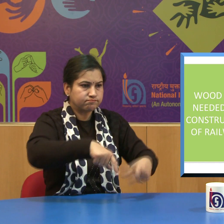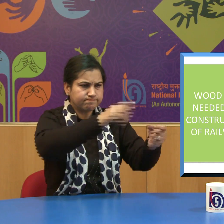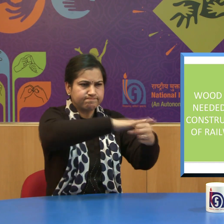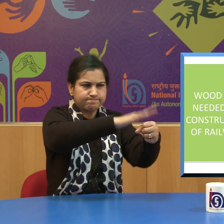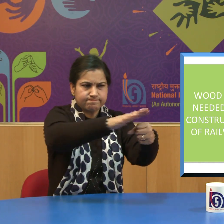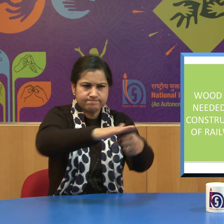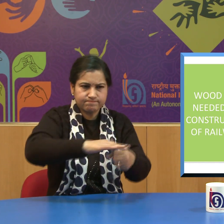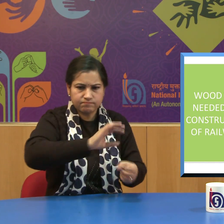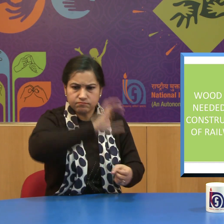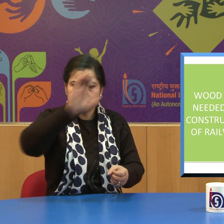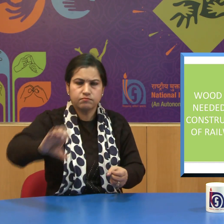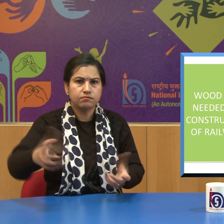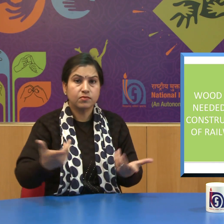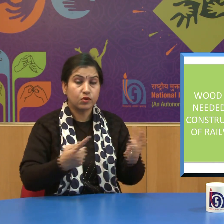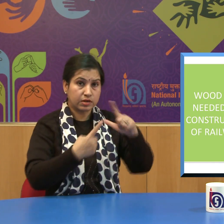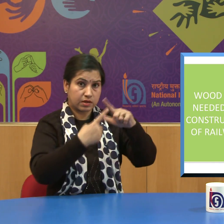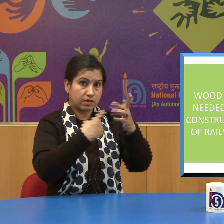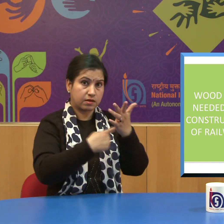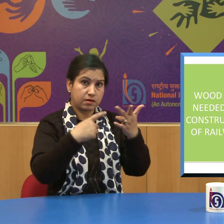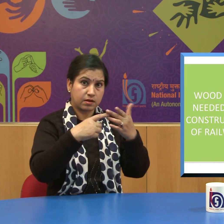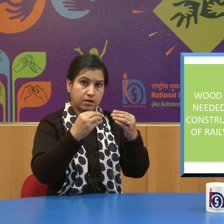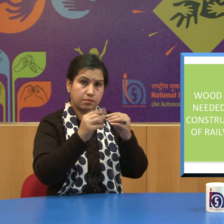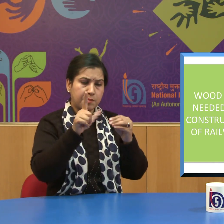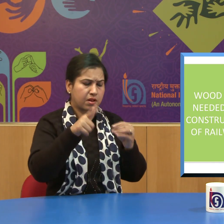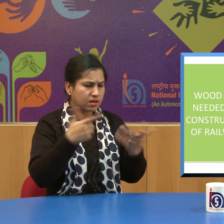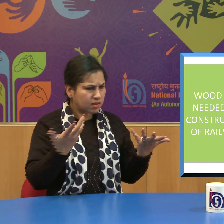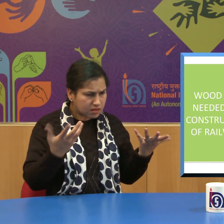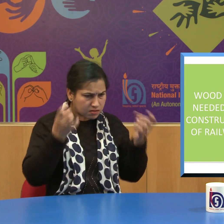The British government completely controlled the forests.